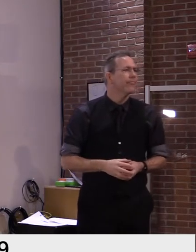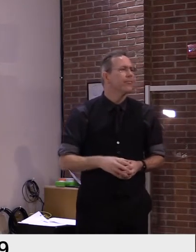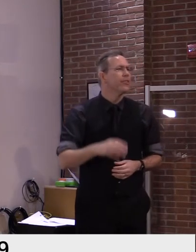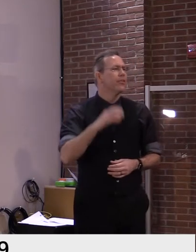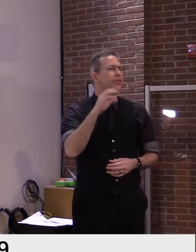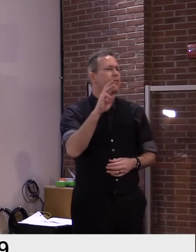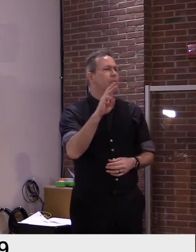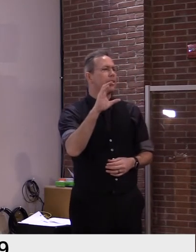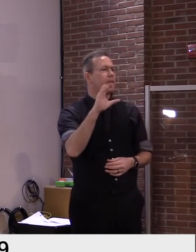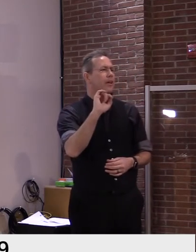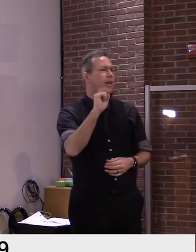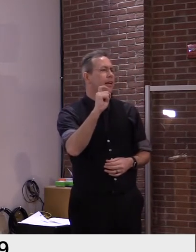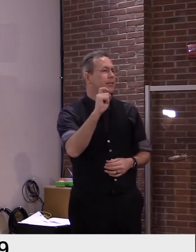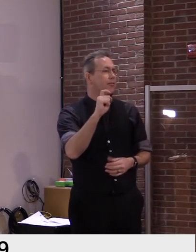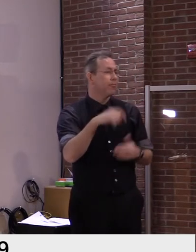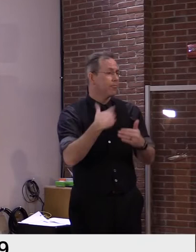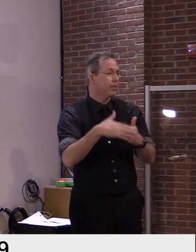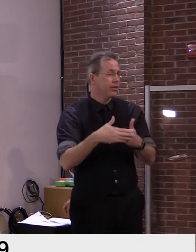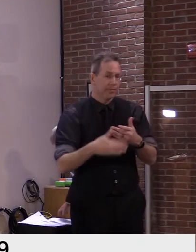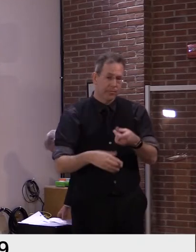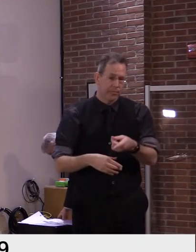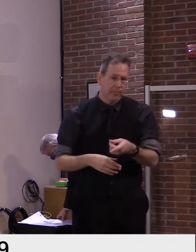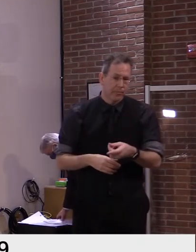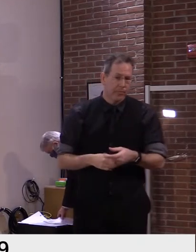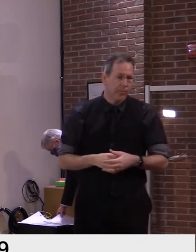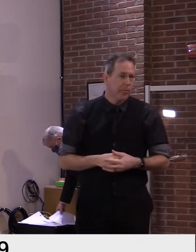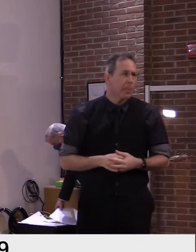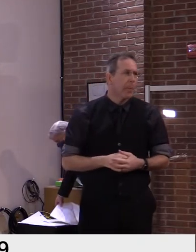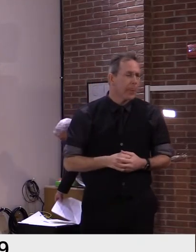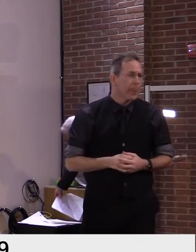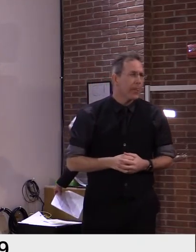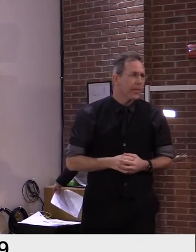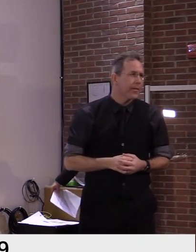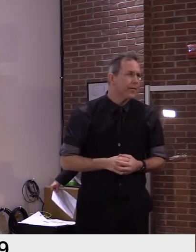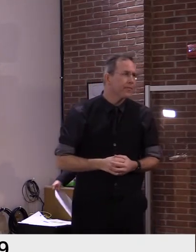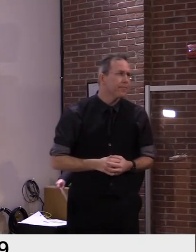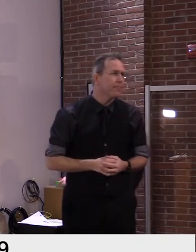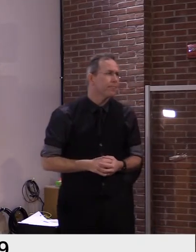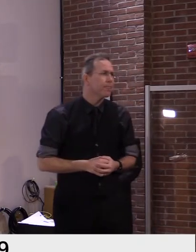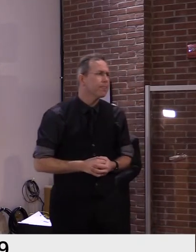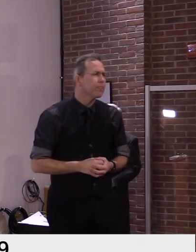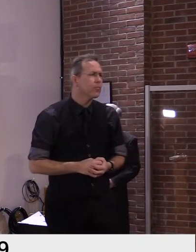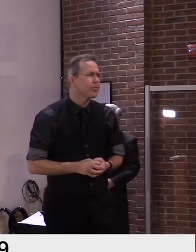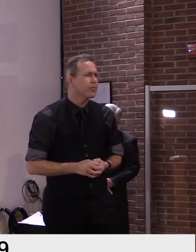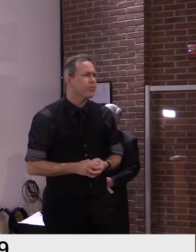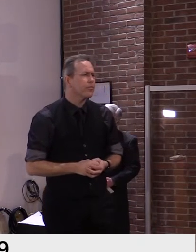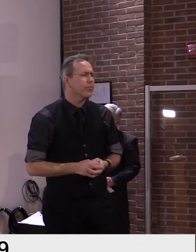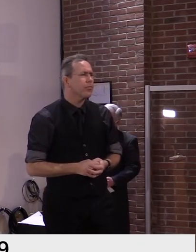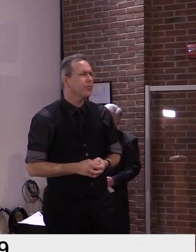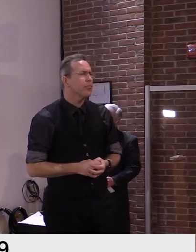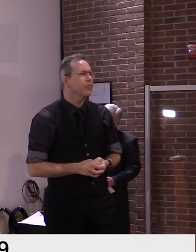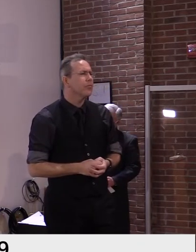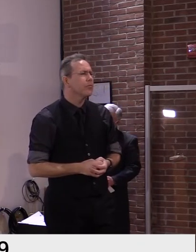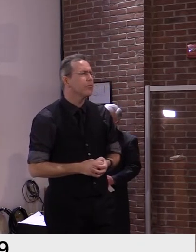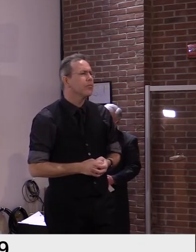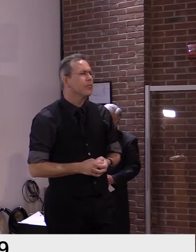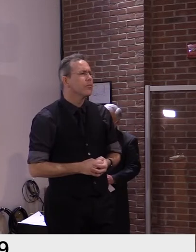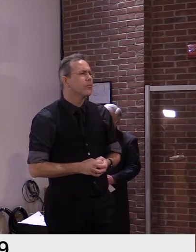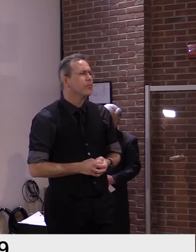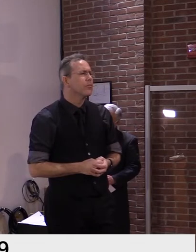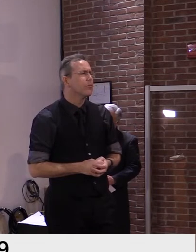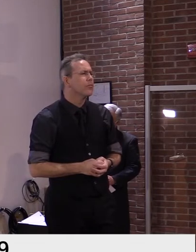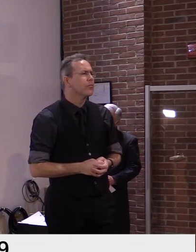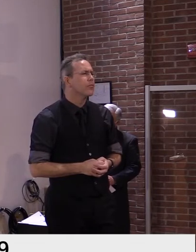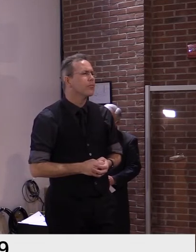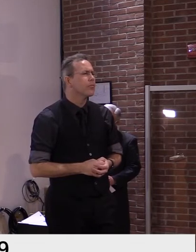Pat, WCAS. Hi. I have a quick clarifying question. Does the news you just got about from the federal government about likely no new Johnson & Johnson shots for the next couple of weeks